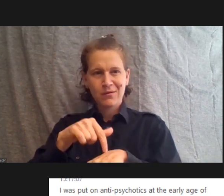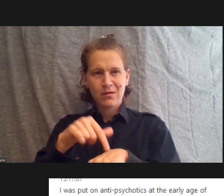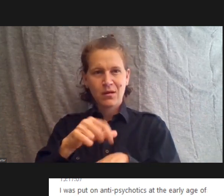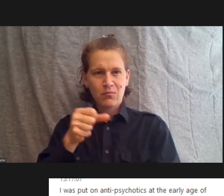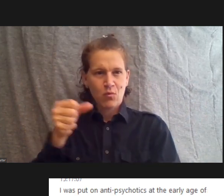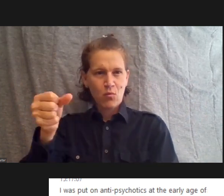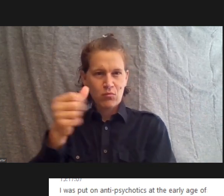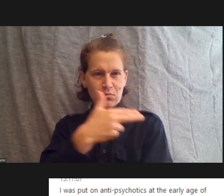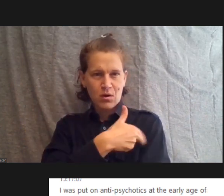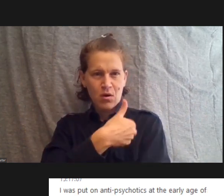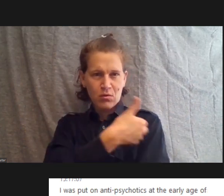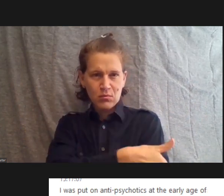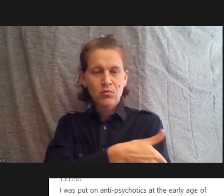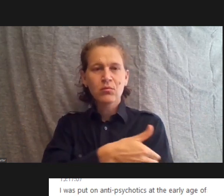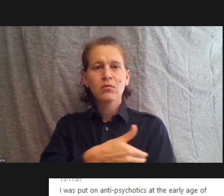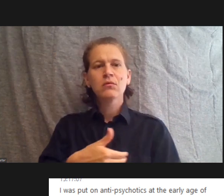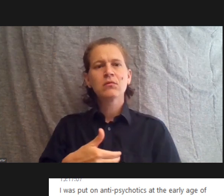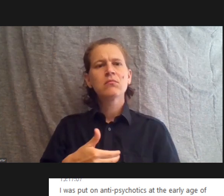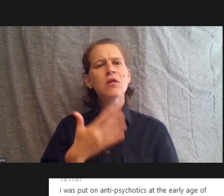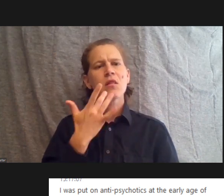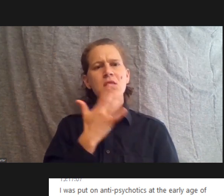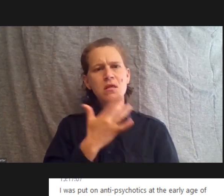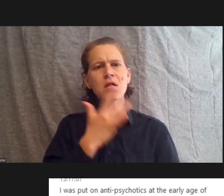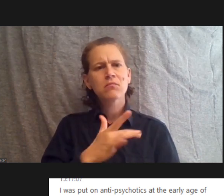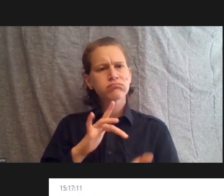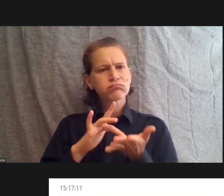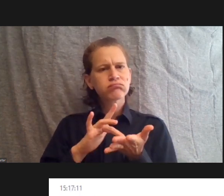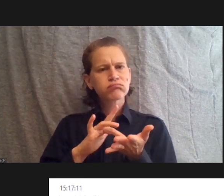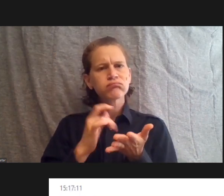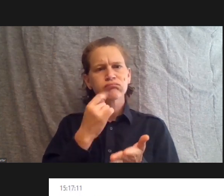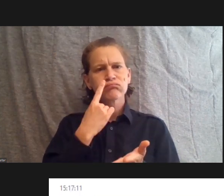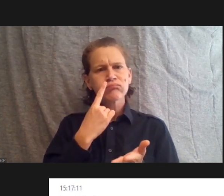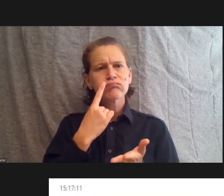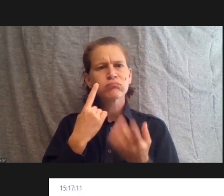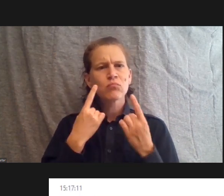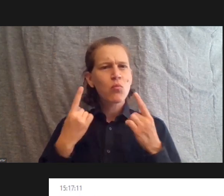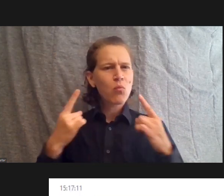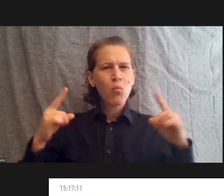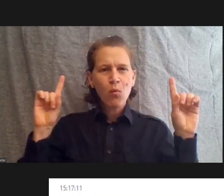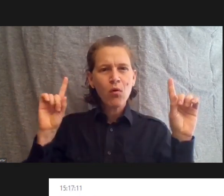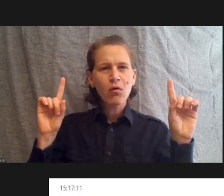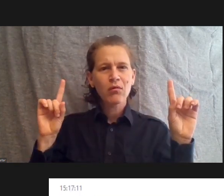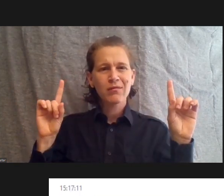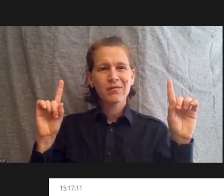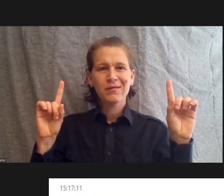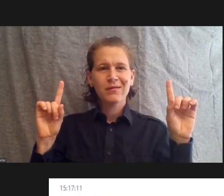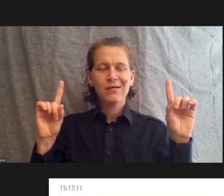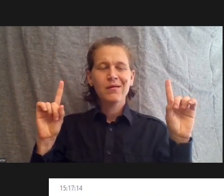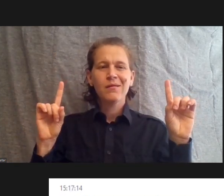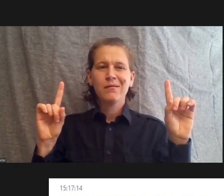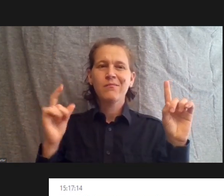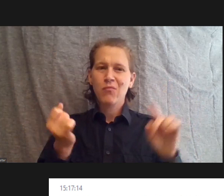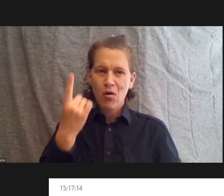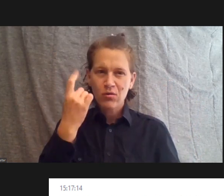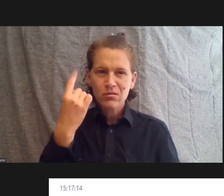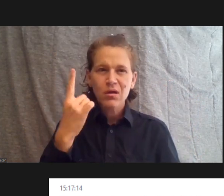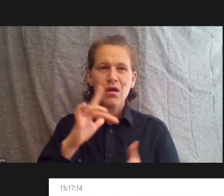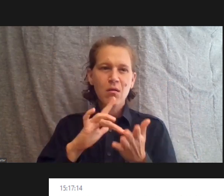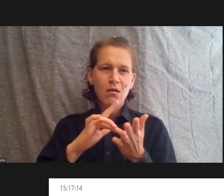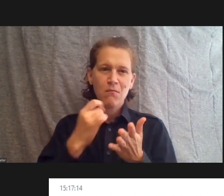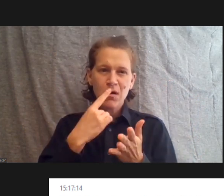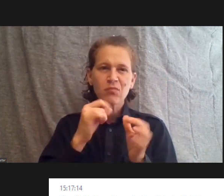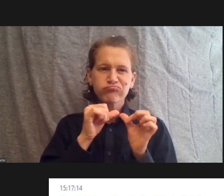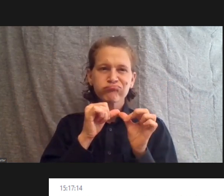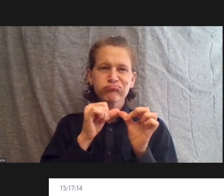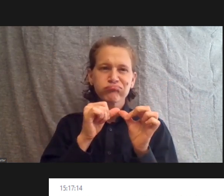the antipsychotics did actually help, but the effect was far from instant. After years of treatment and fighting,